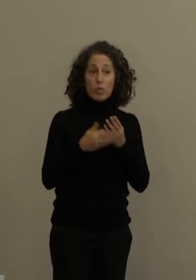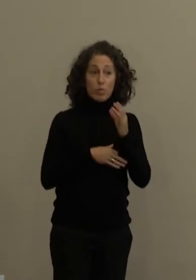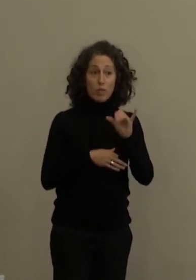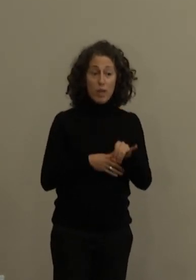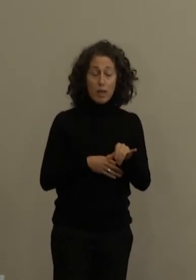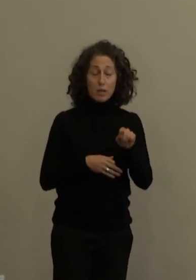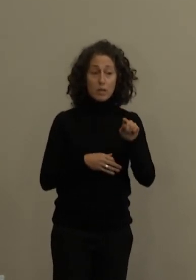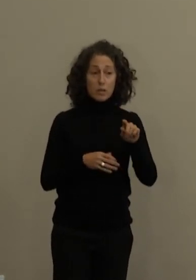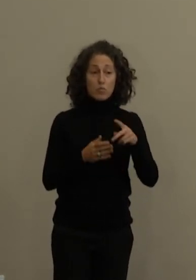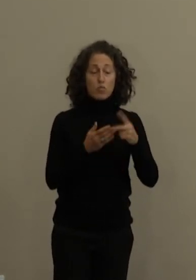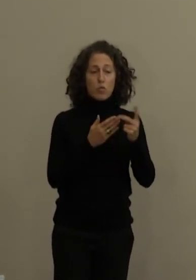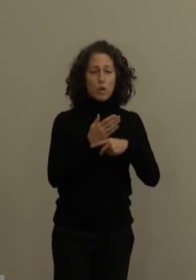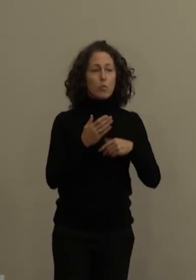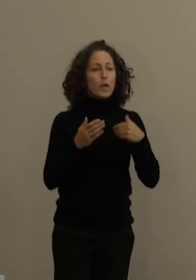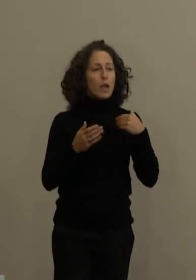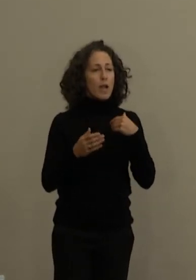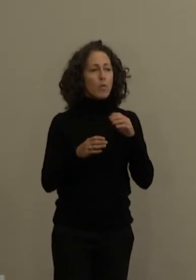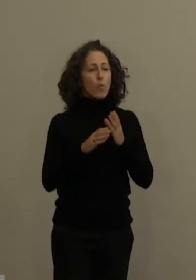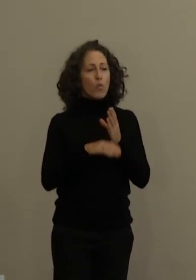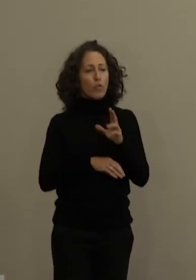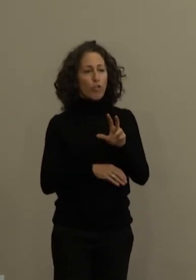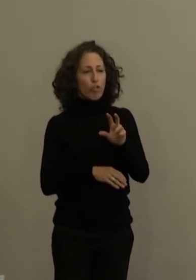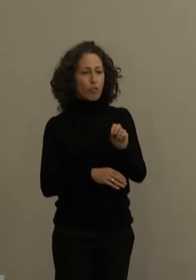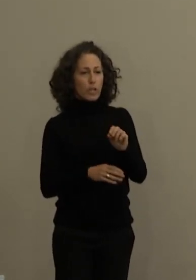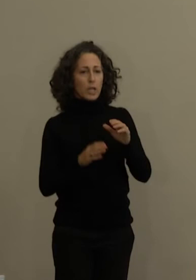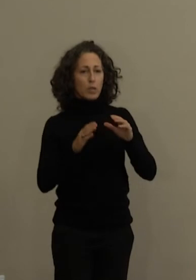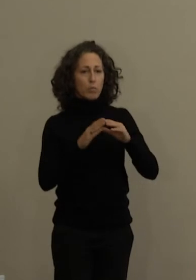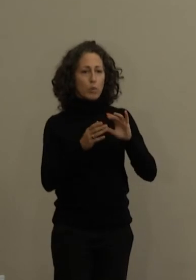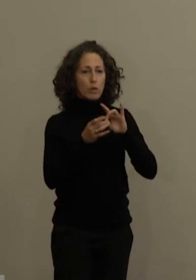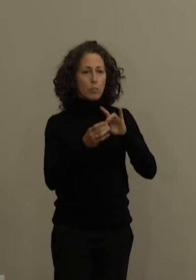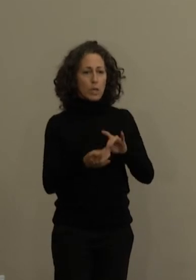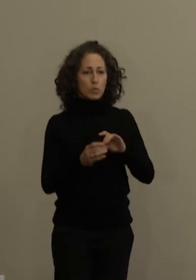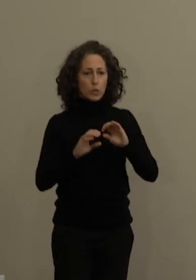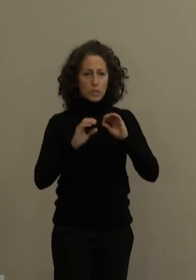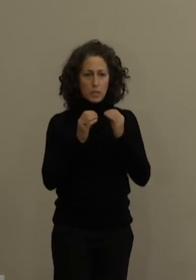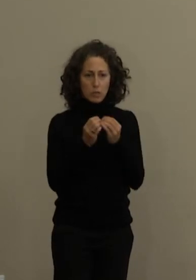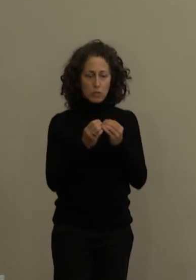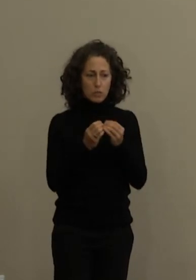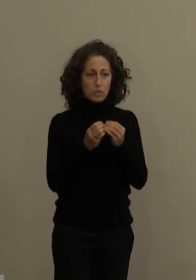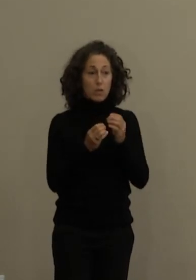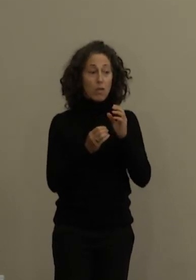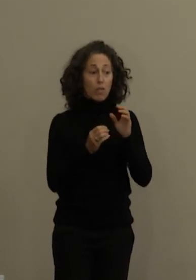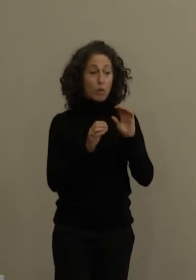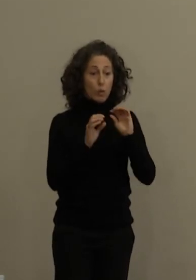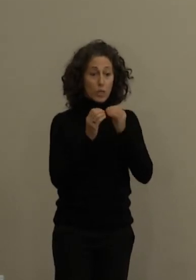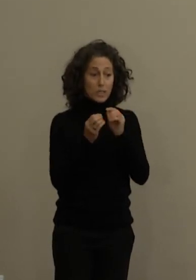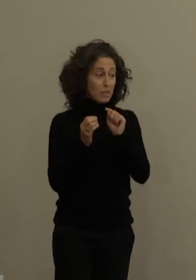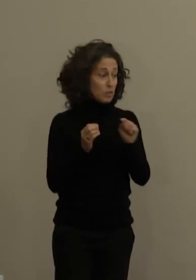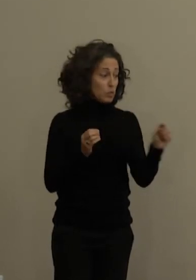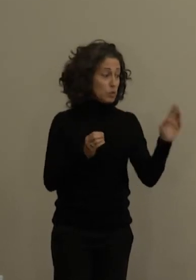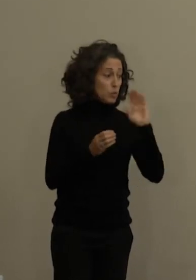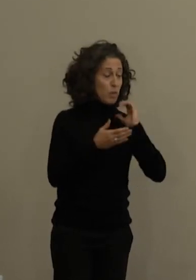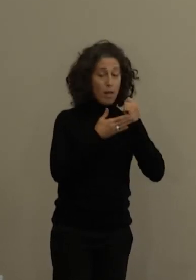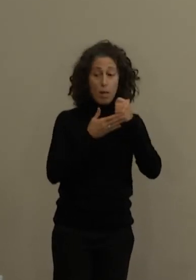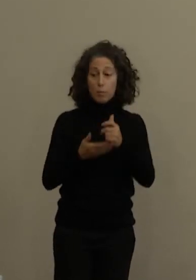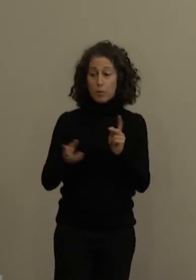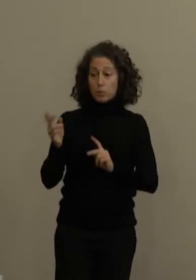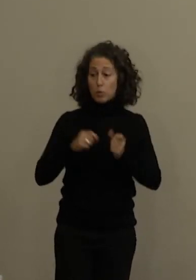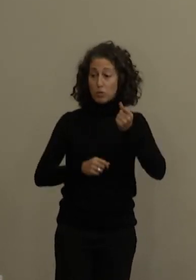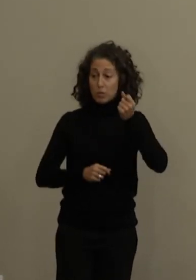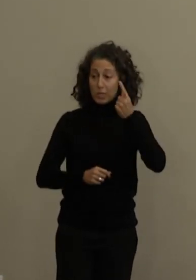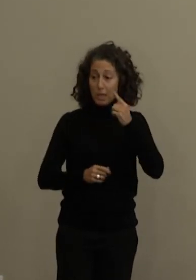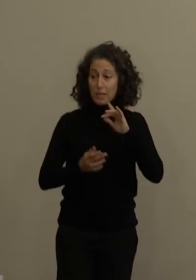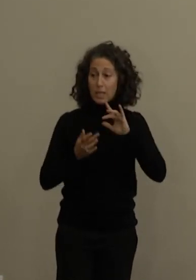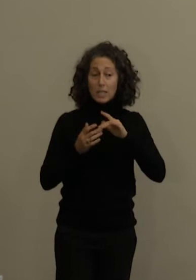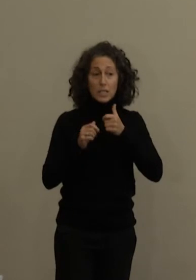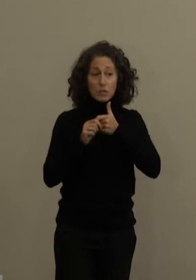engaged over 30 community-based organizations to help people understand that contact tracing is extremely important, and we will be